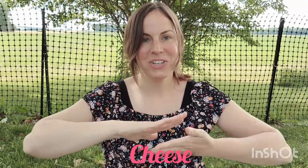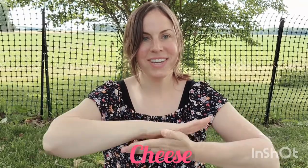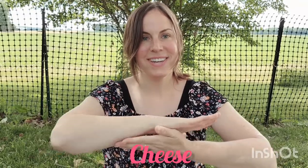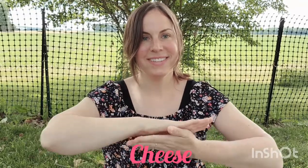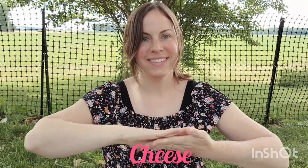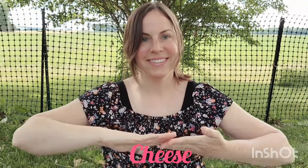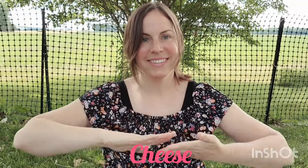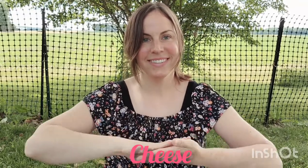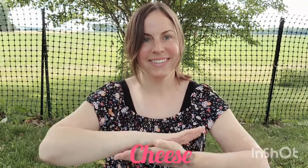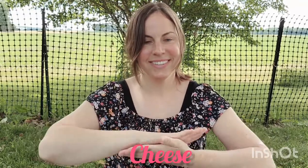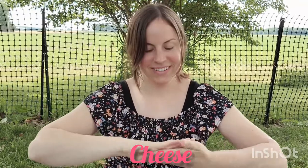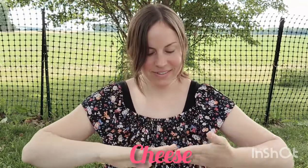Cheese.